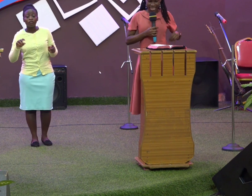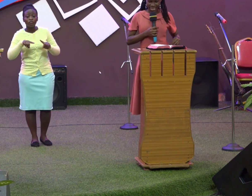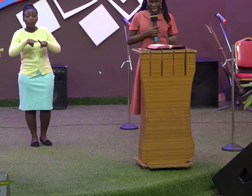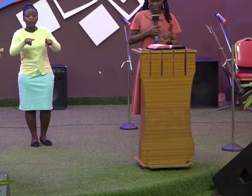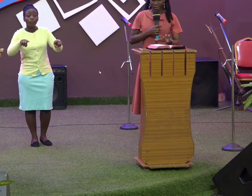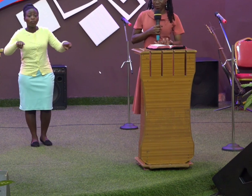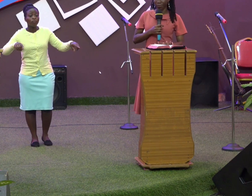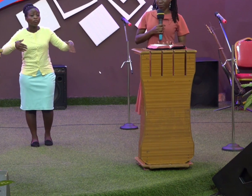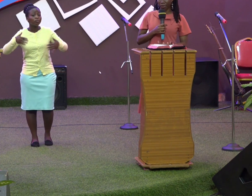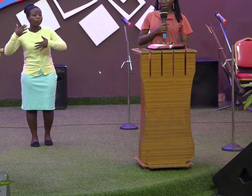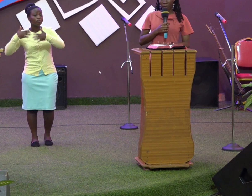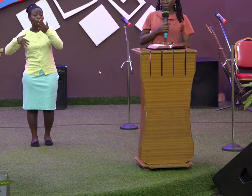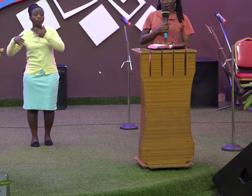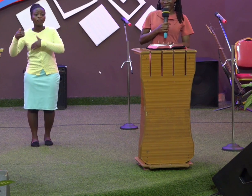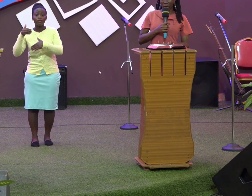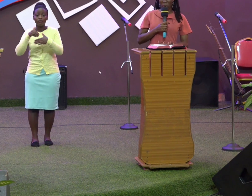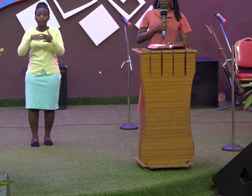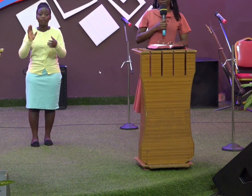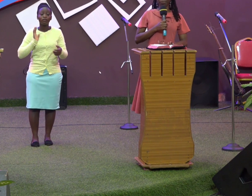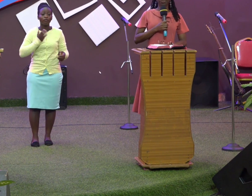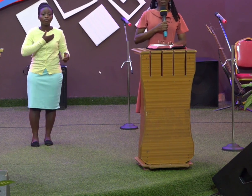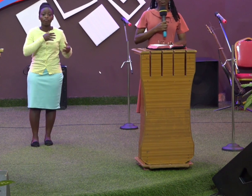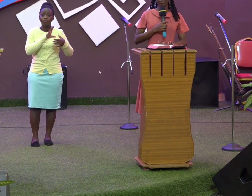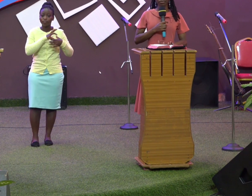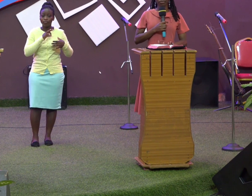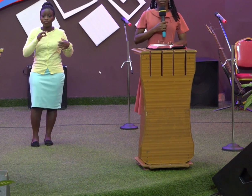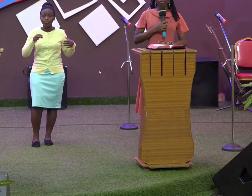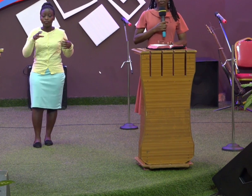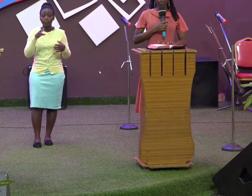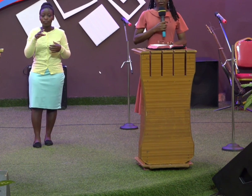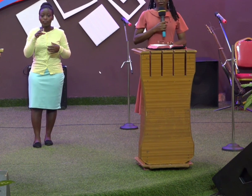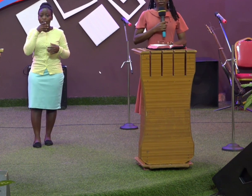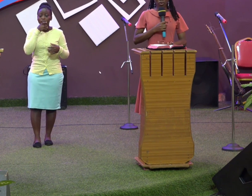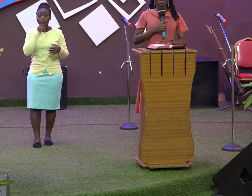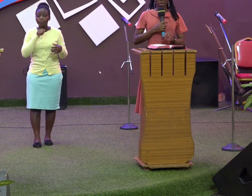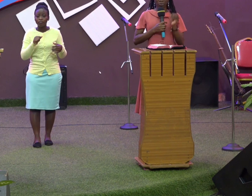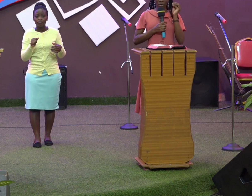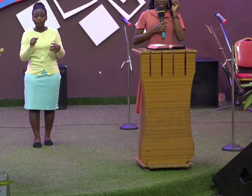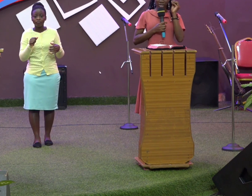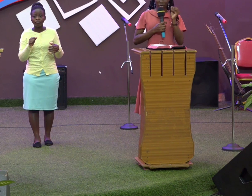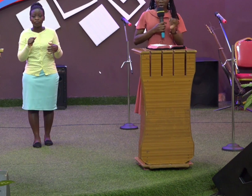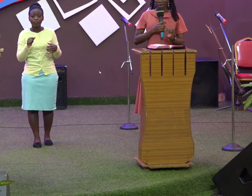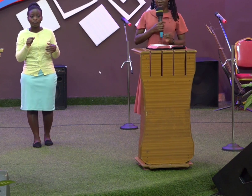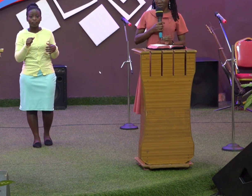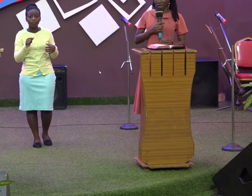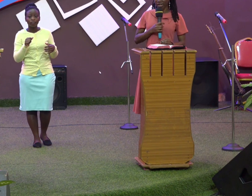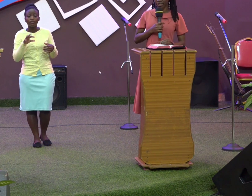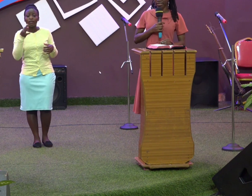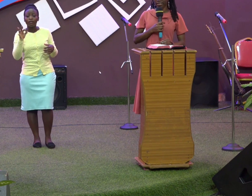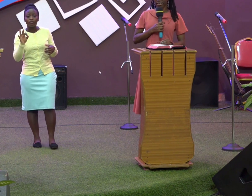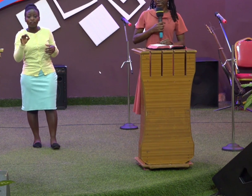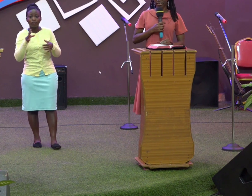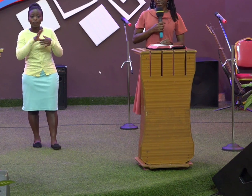drift inside. Mukama agulumizibwe nnyo. Praise the Lord. Omwoyo bwe gubeera ogw'amaanyi bannange. When the spirit is strong,